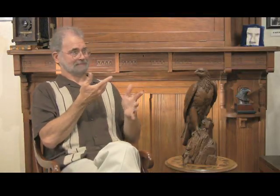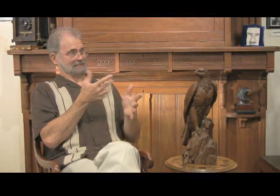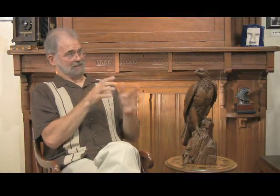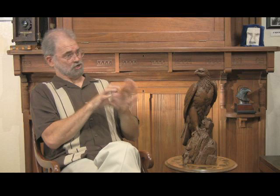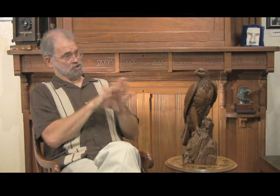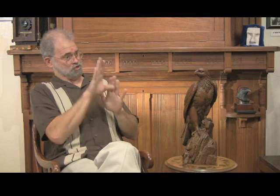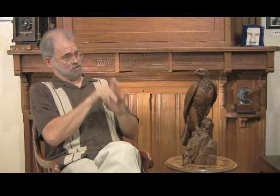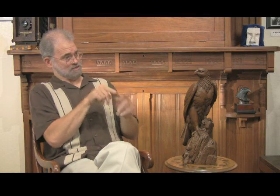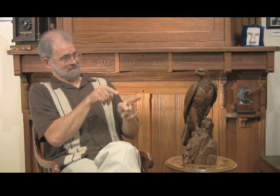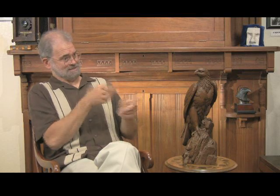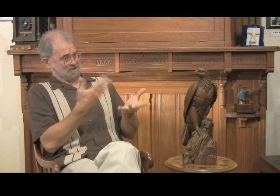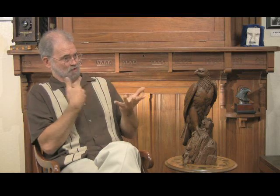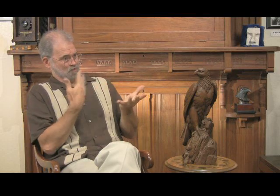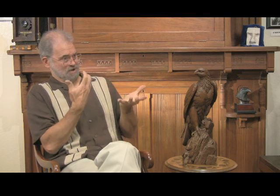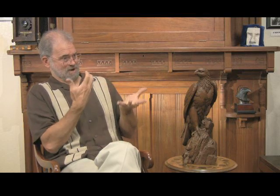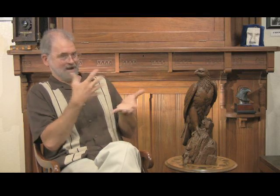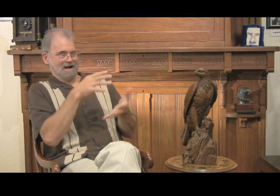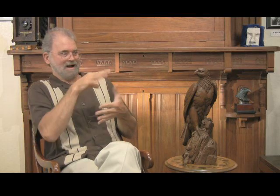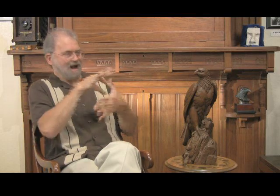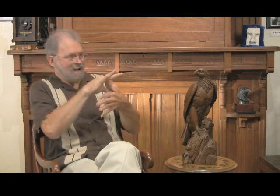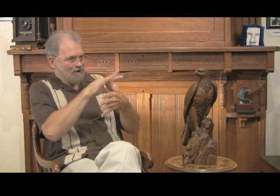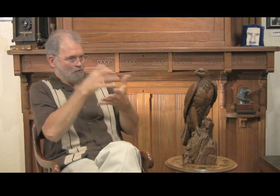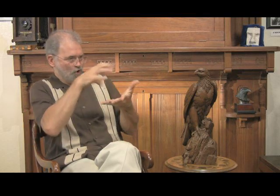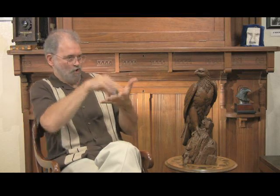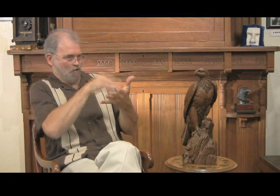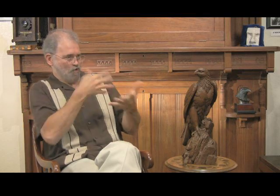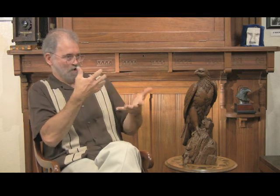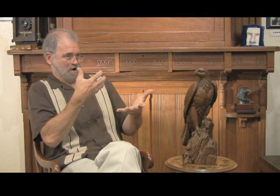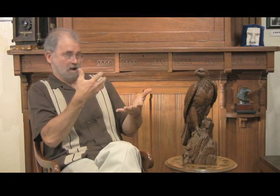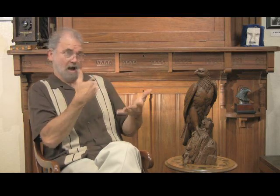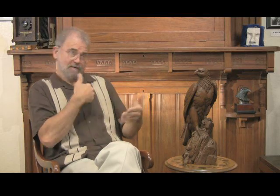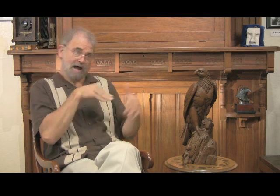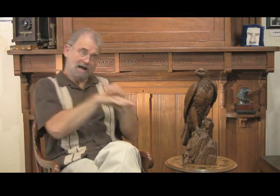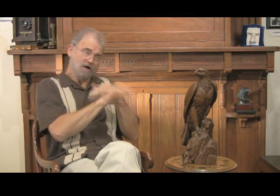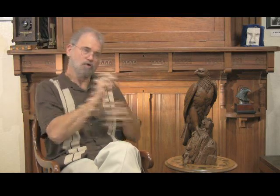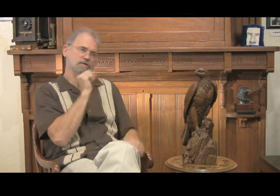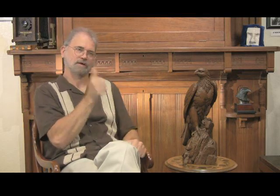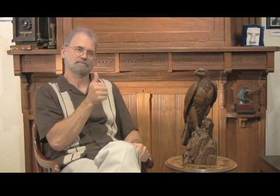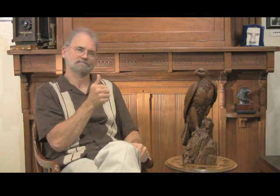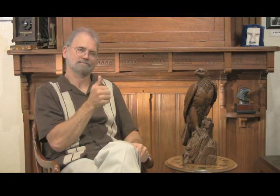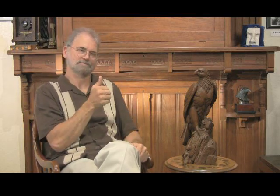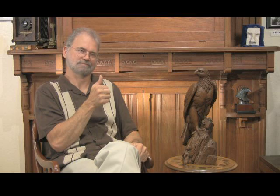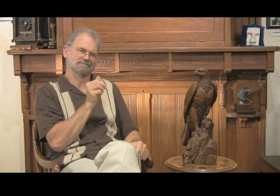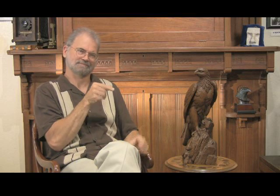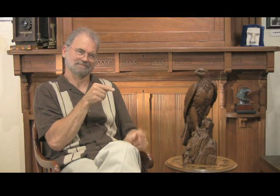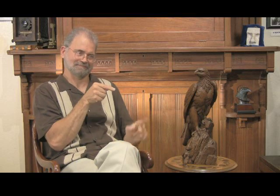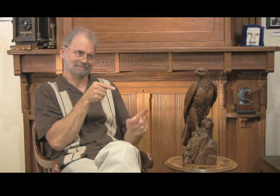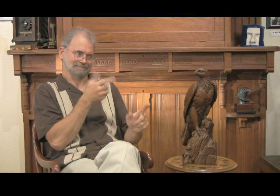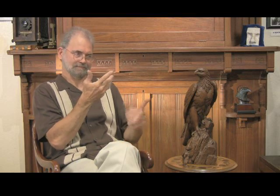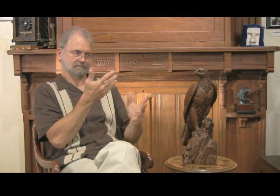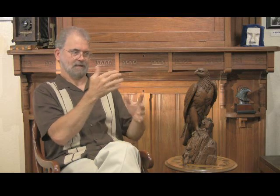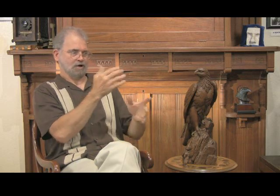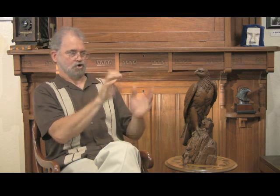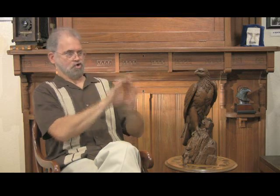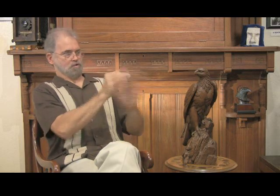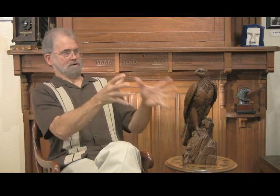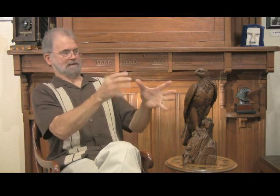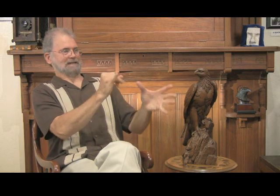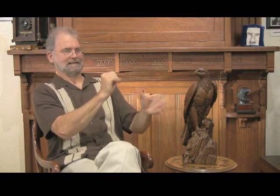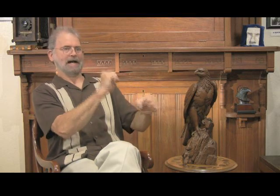main point is that the curriculum, the content, everything we want the children to learn is not accessible. We have the